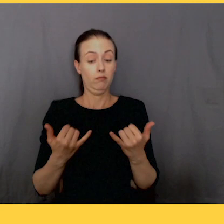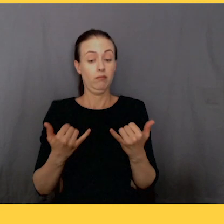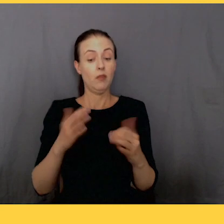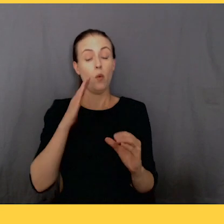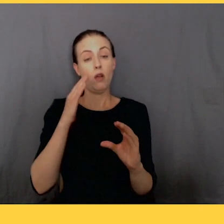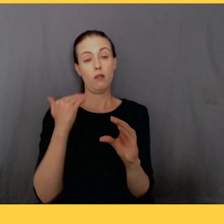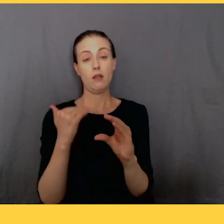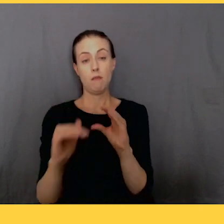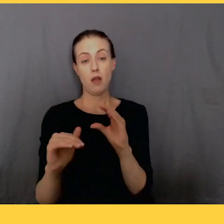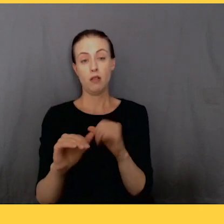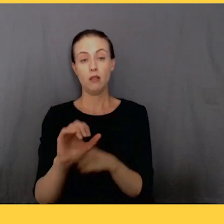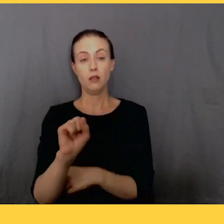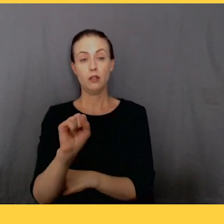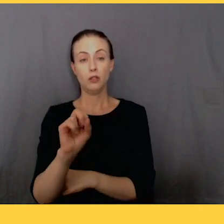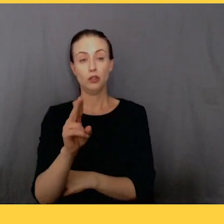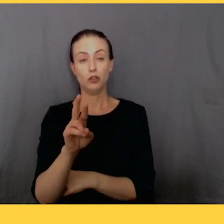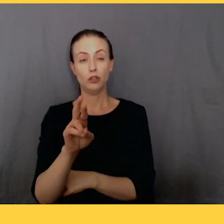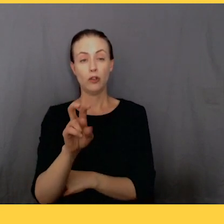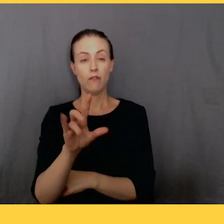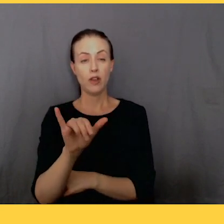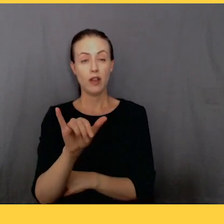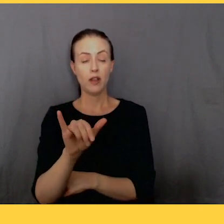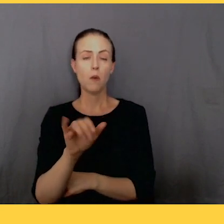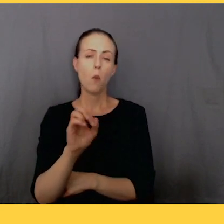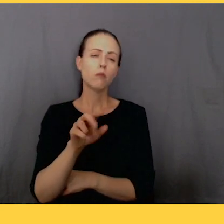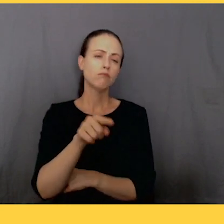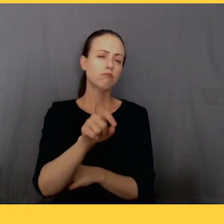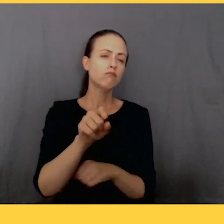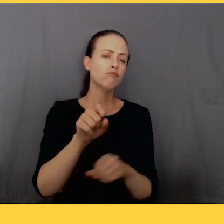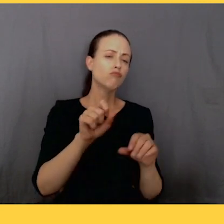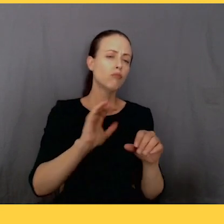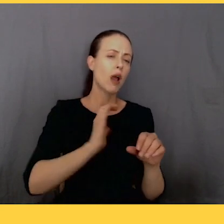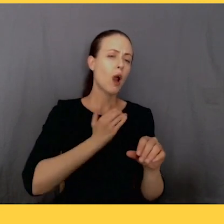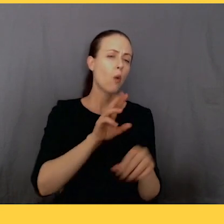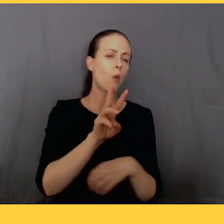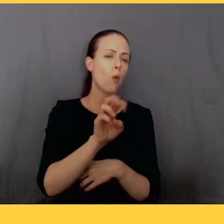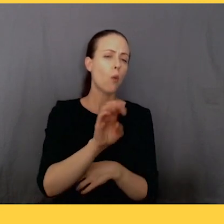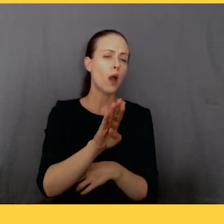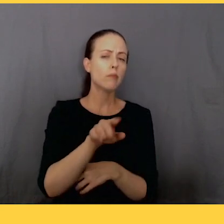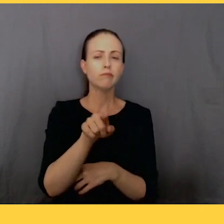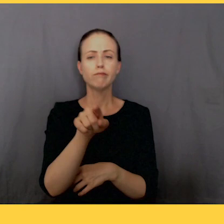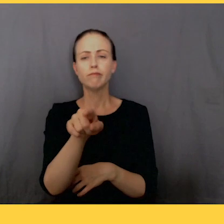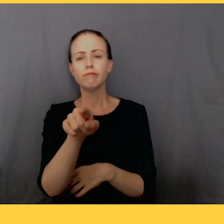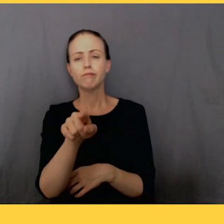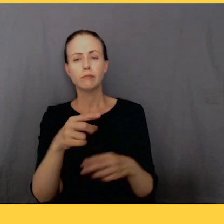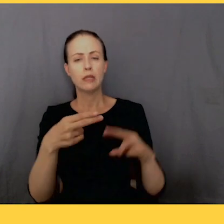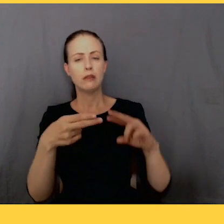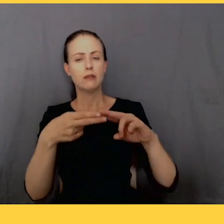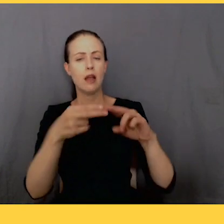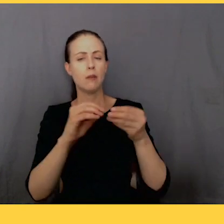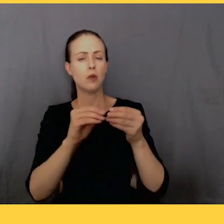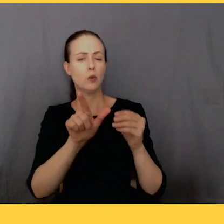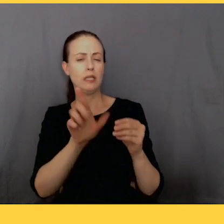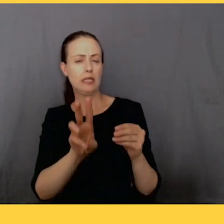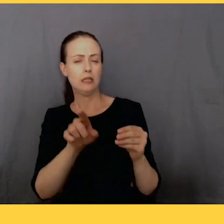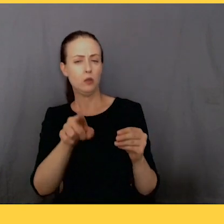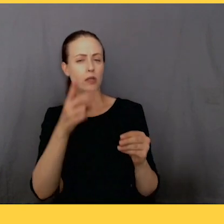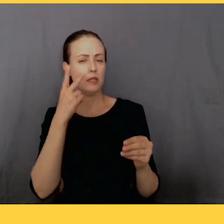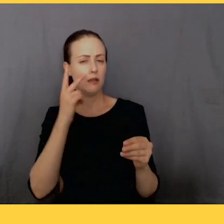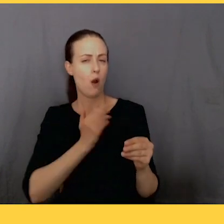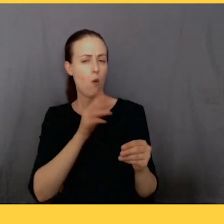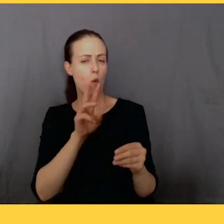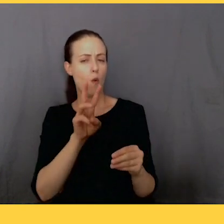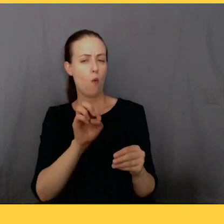survey, or you can go to our website, and our website's listed here on slide 26. And in